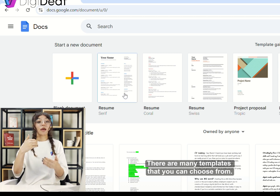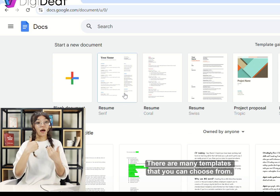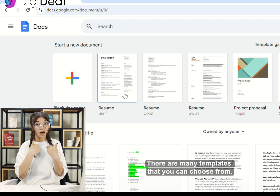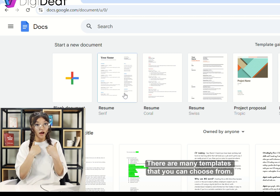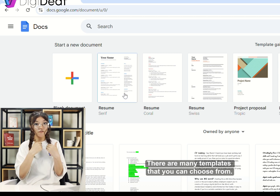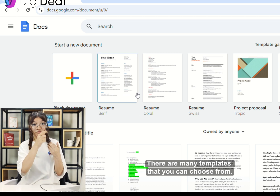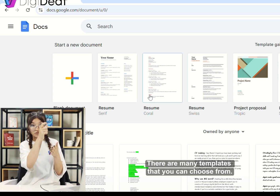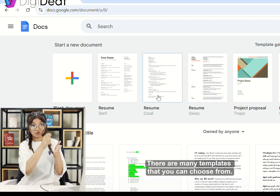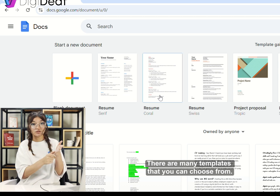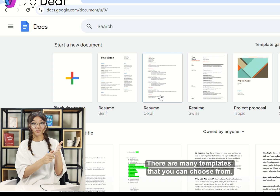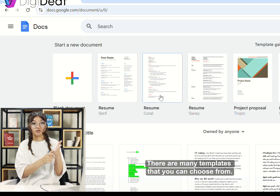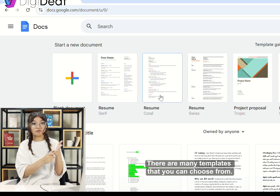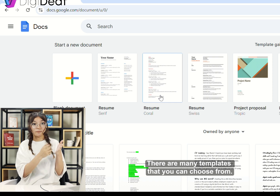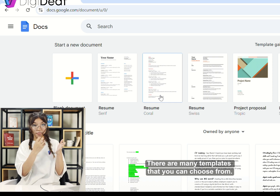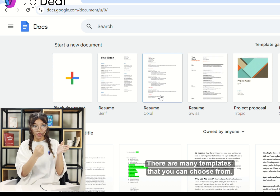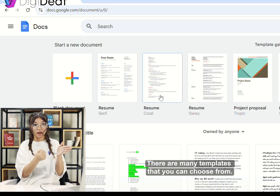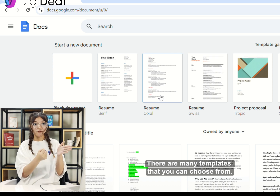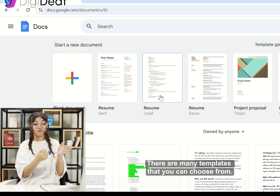There are many templates that you can choose from.